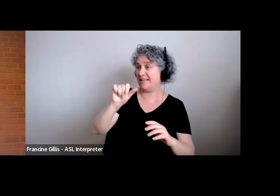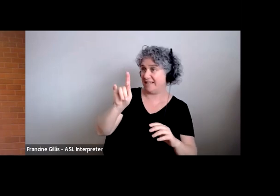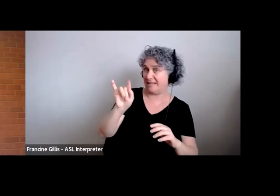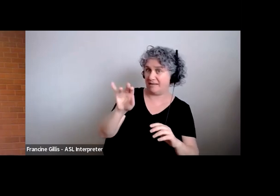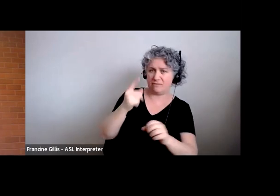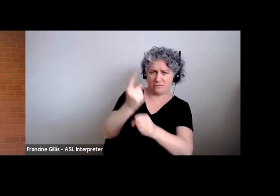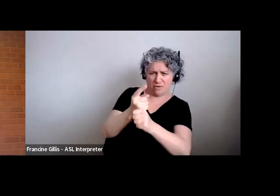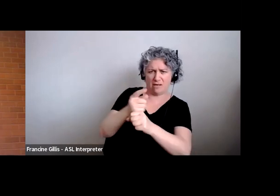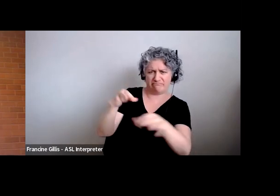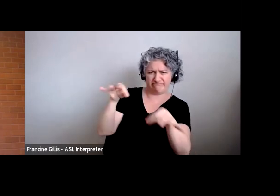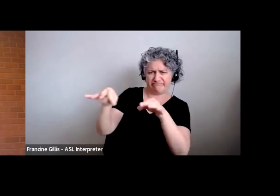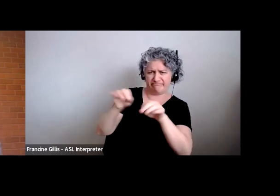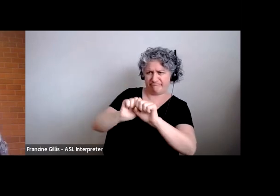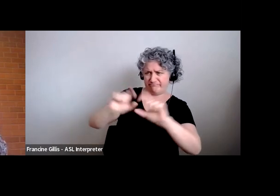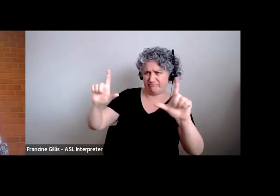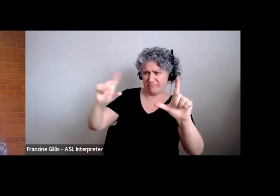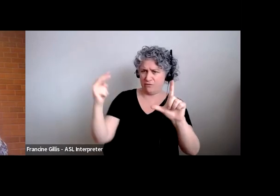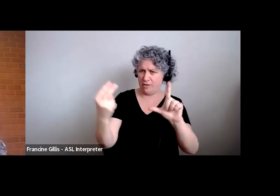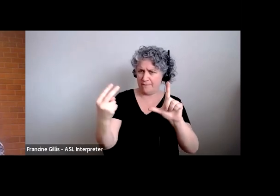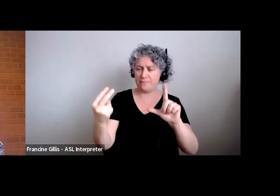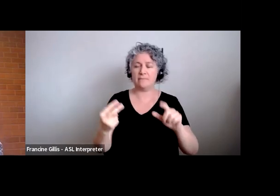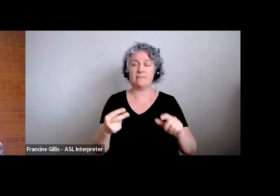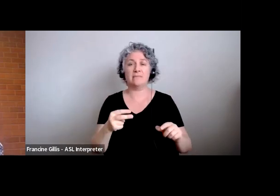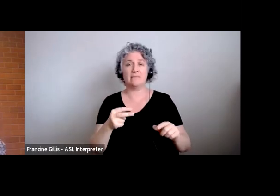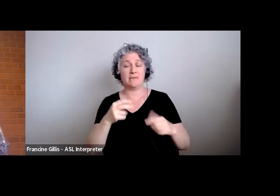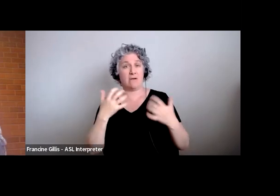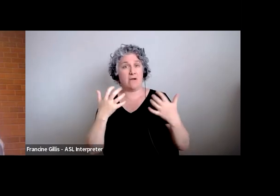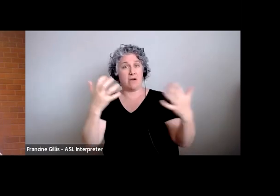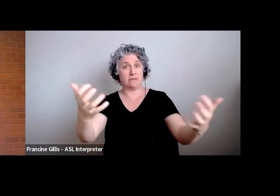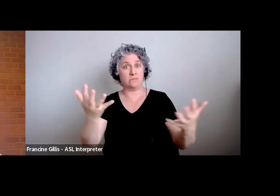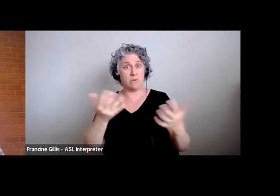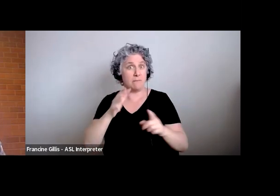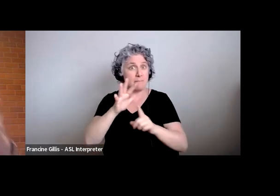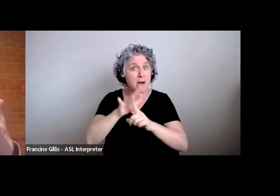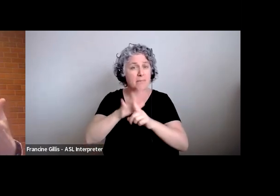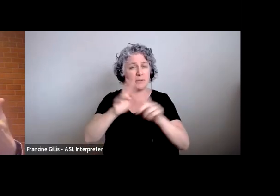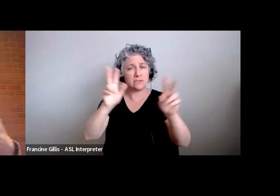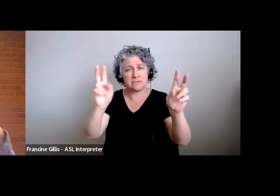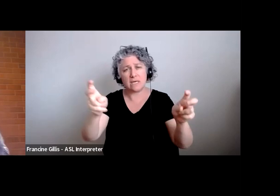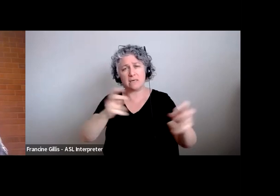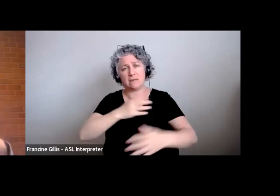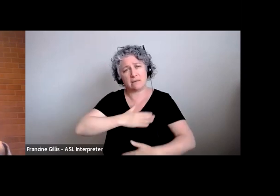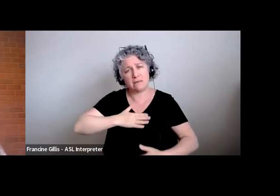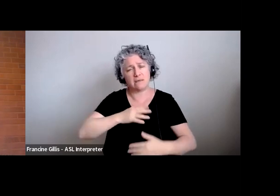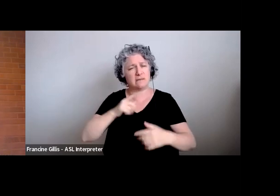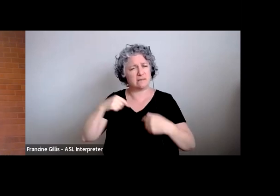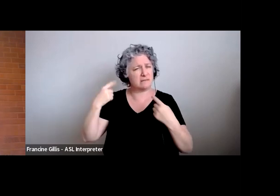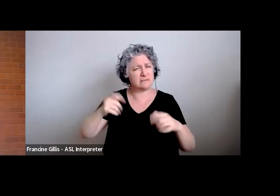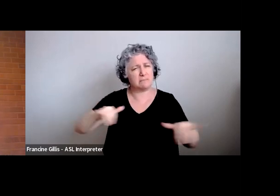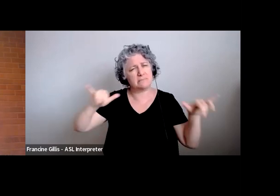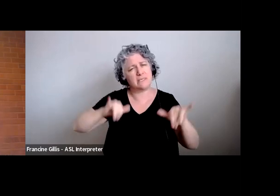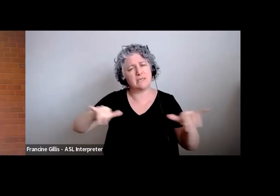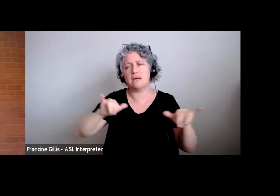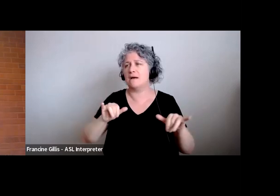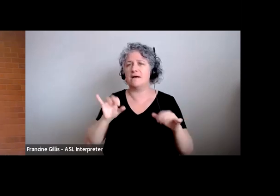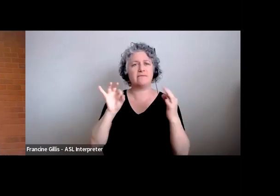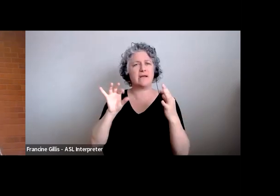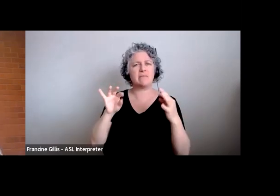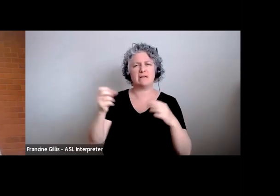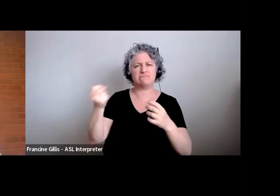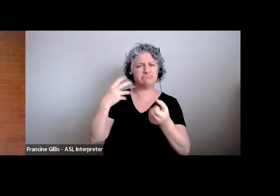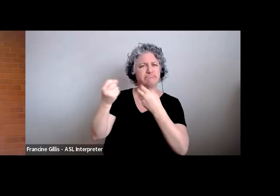necessarily that audiences just want populist. It's the conversations, the feedback we're getting constantly is about, you know, people